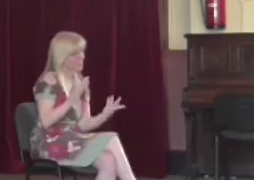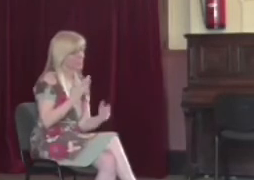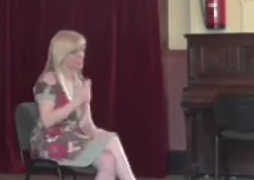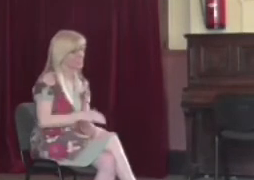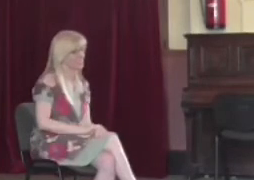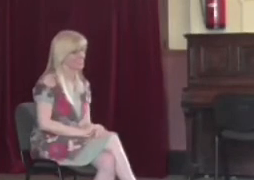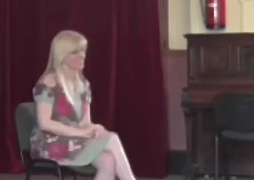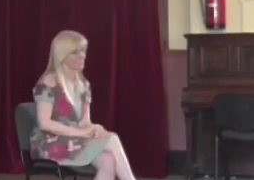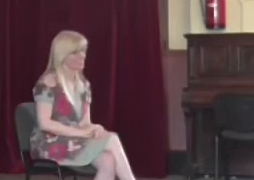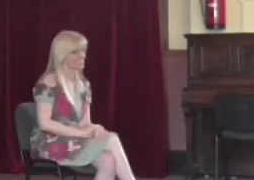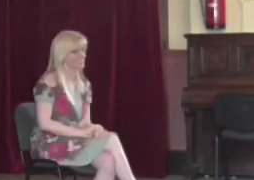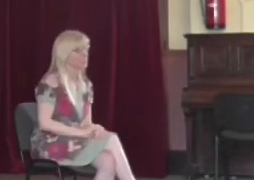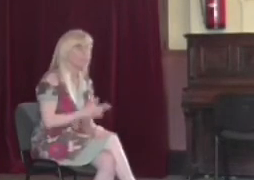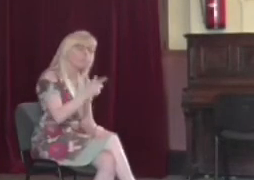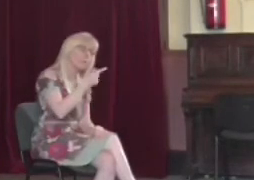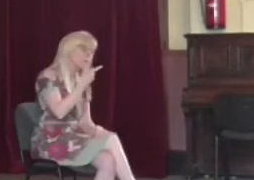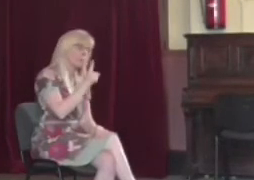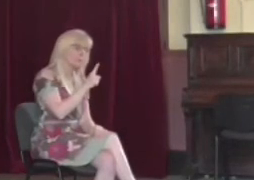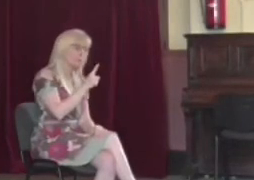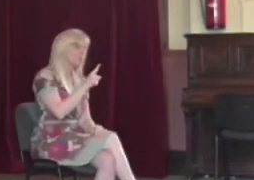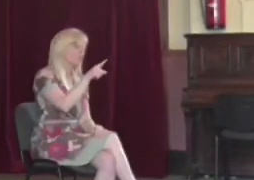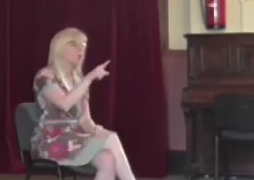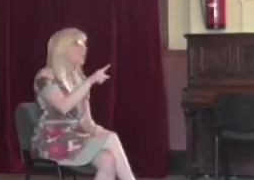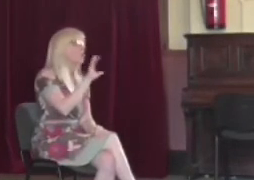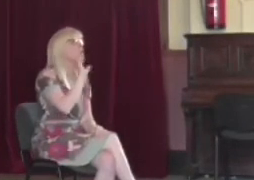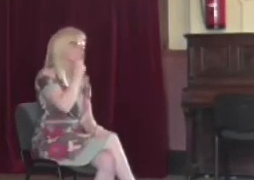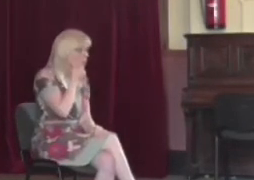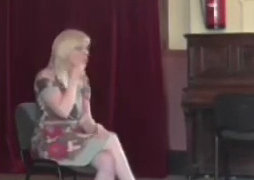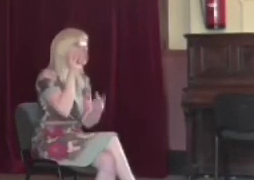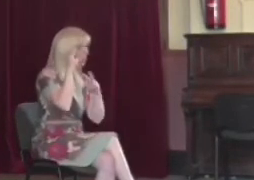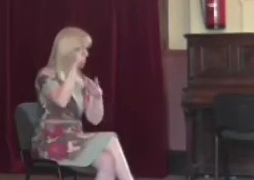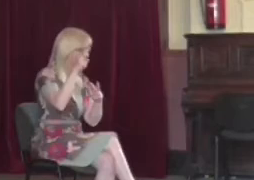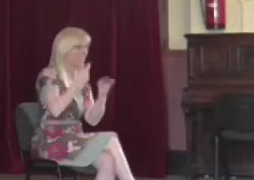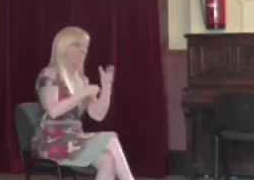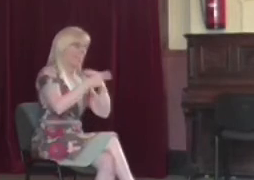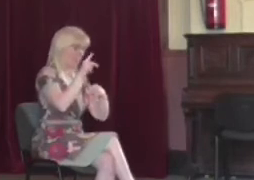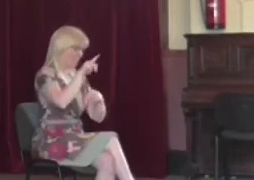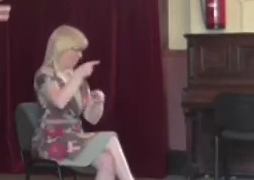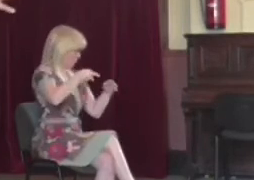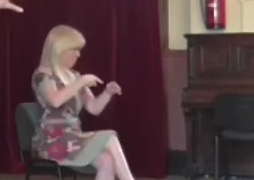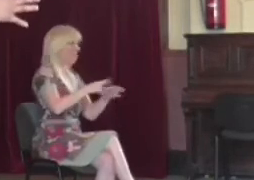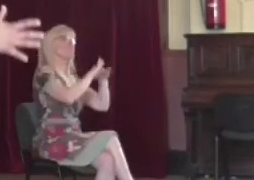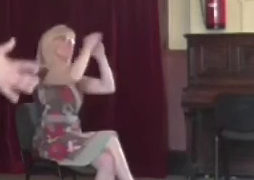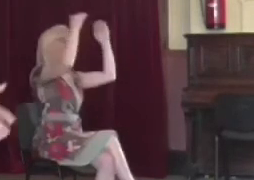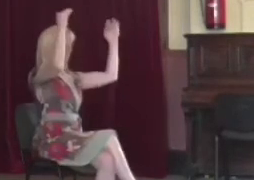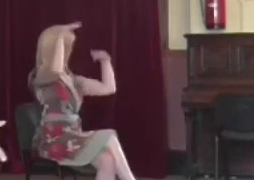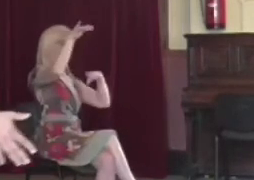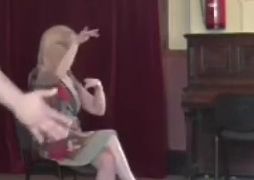may end up in leadership in a church? That you may